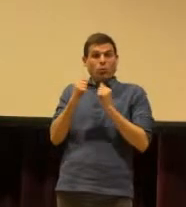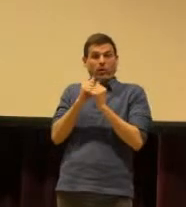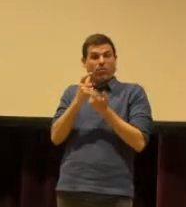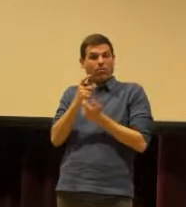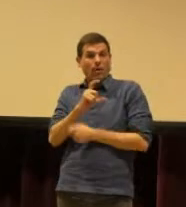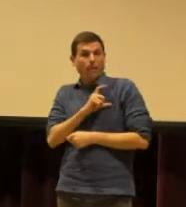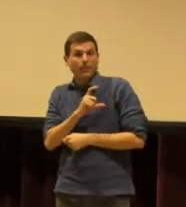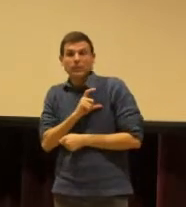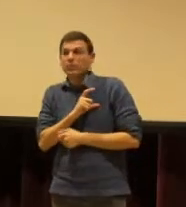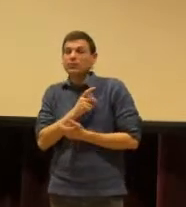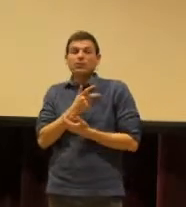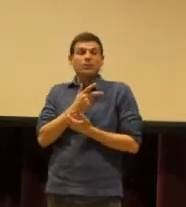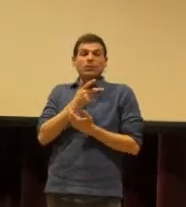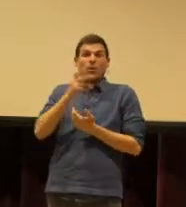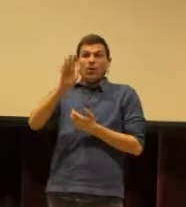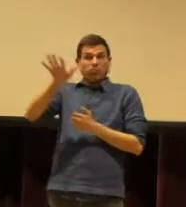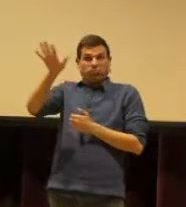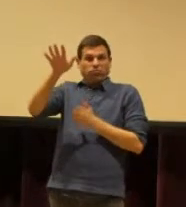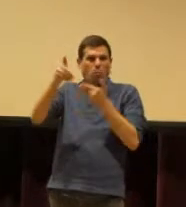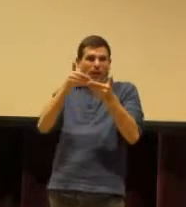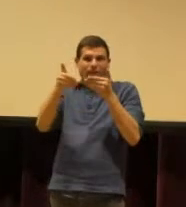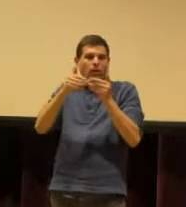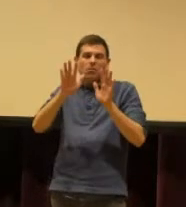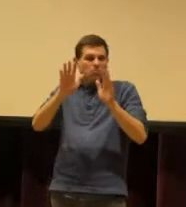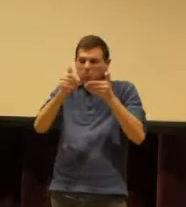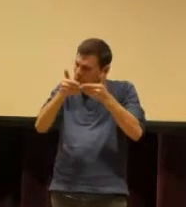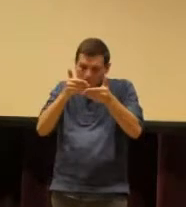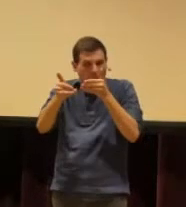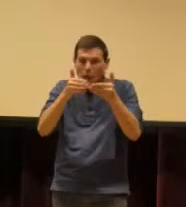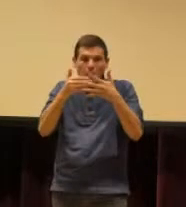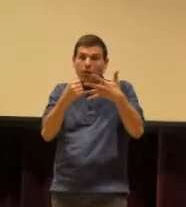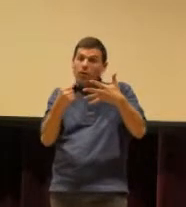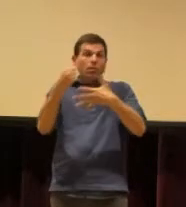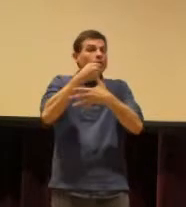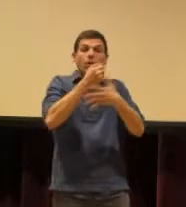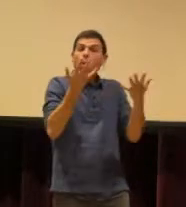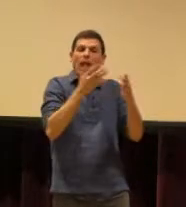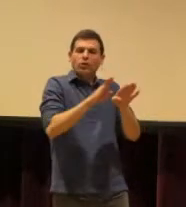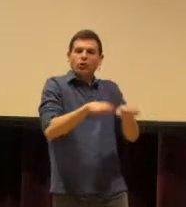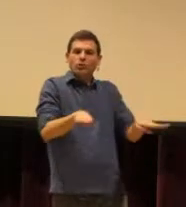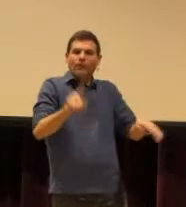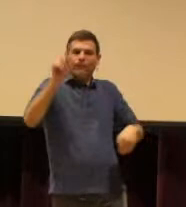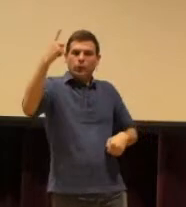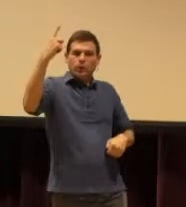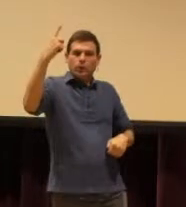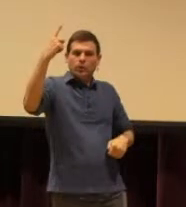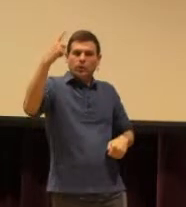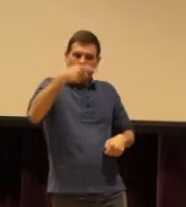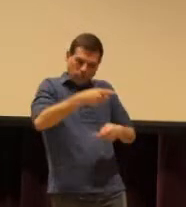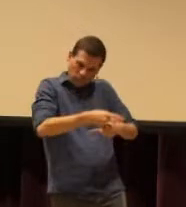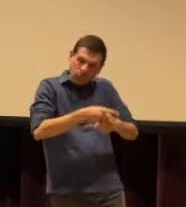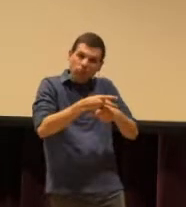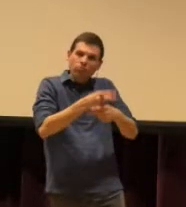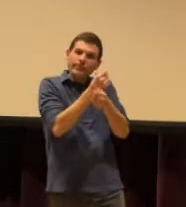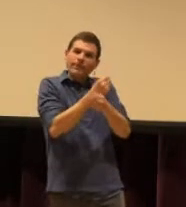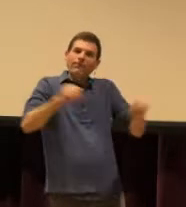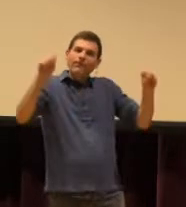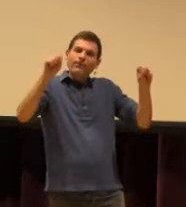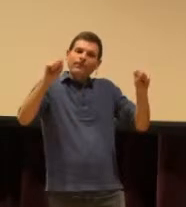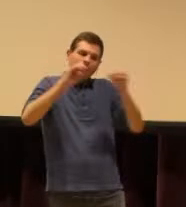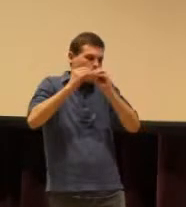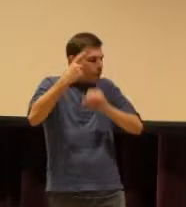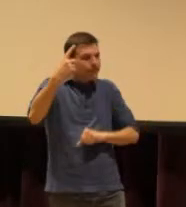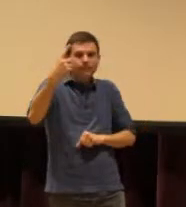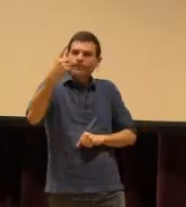that can't be taken into account because I have to put the children first in the moment. I have to make sure that their safety is